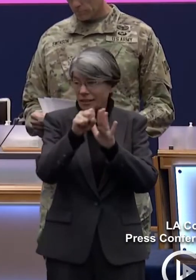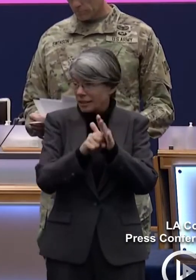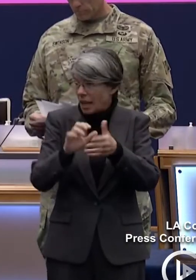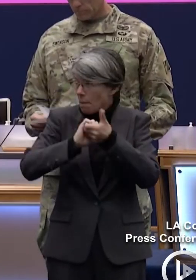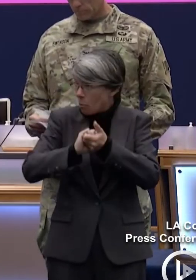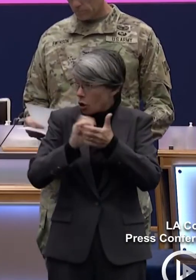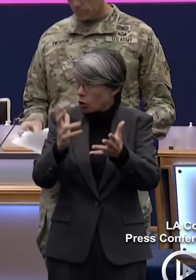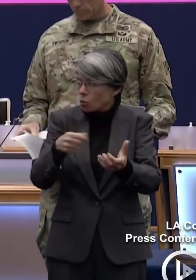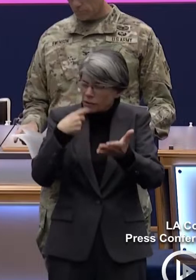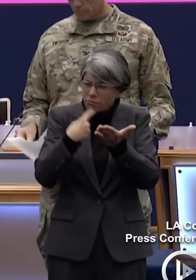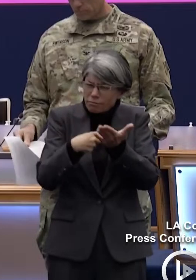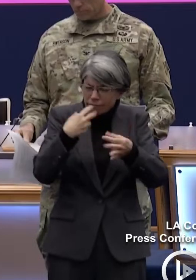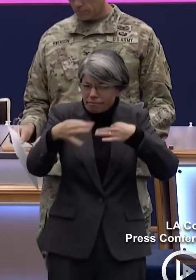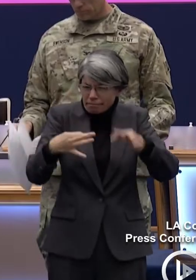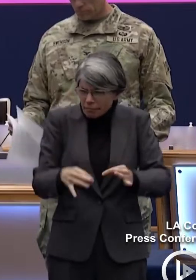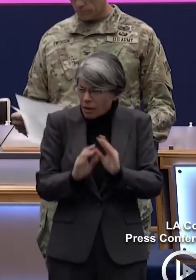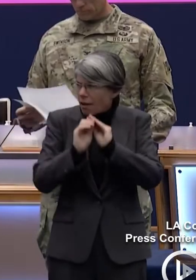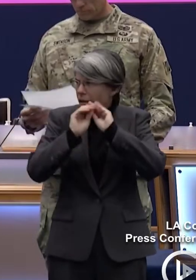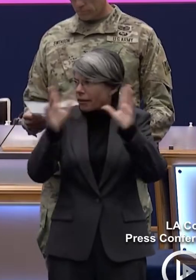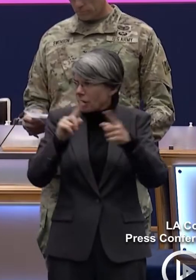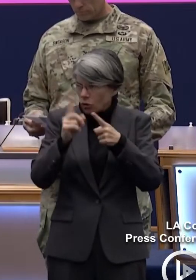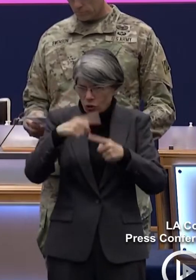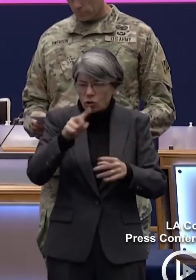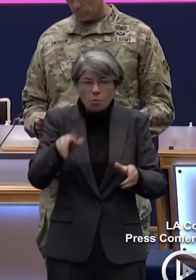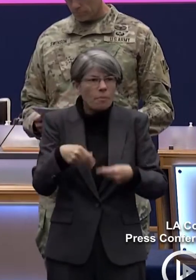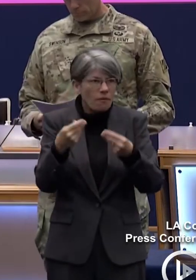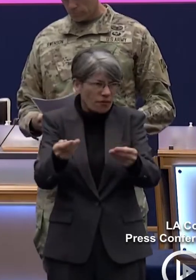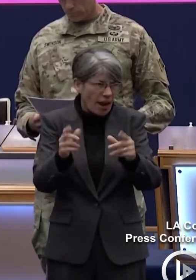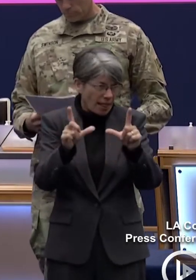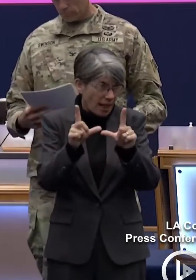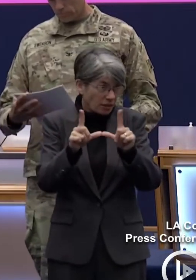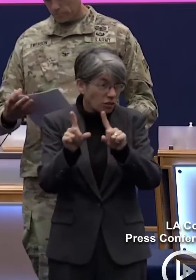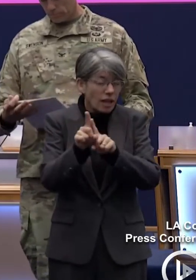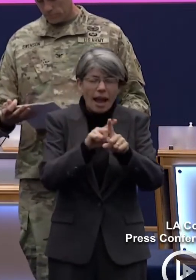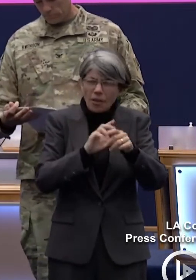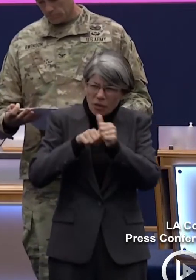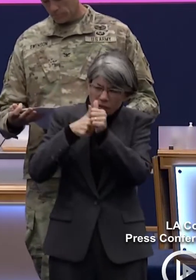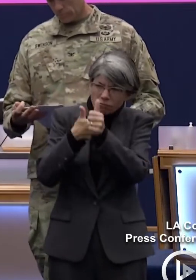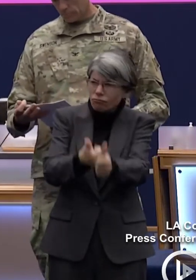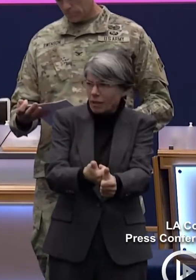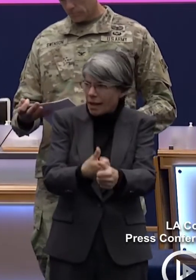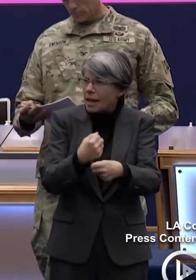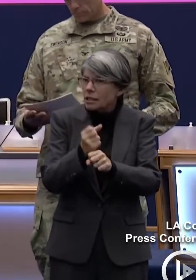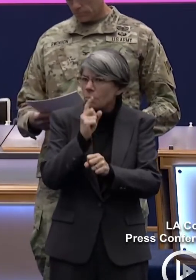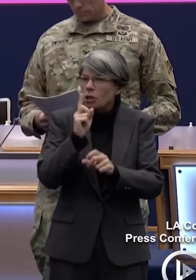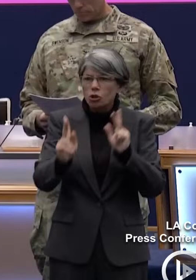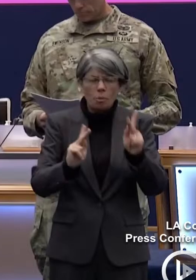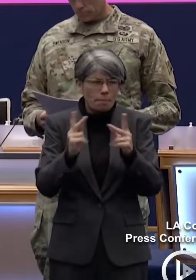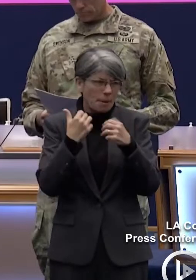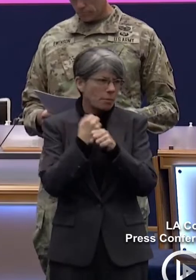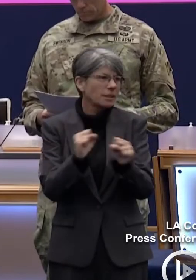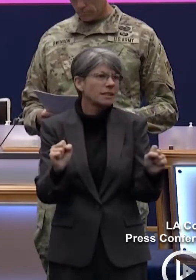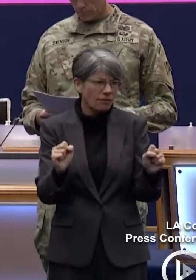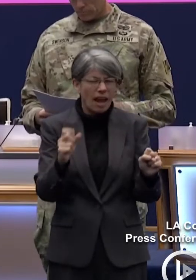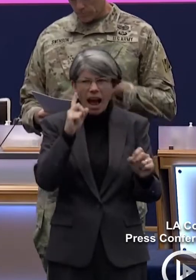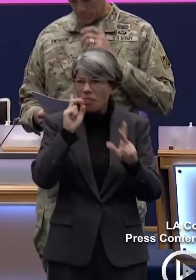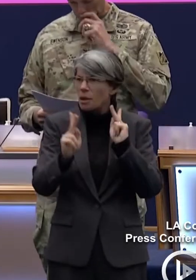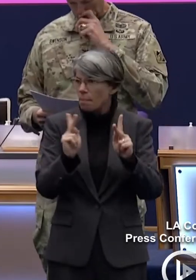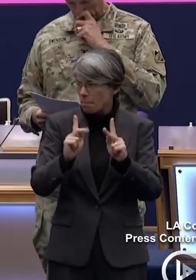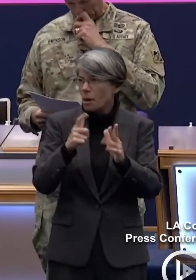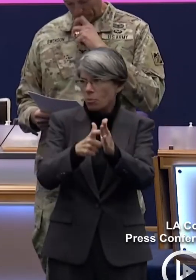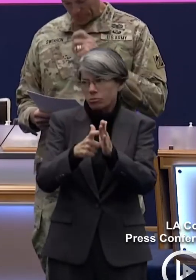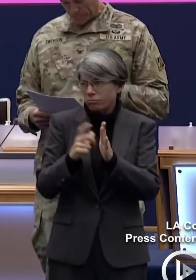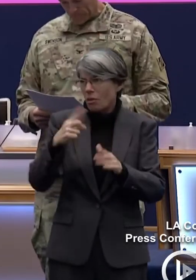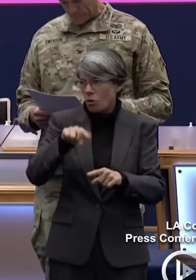be able to speak to the process that they go through to provide that license and the enforcement mechanism to ensure people's safety. I think people deserve those